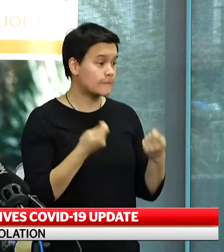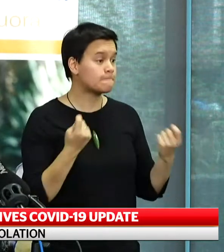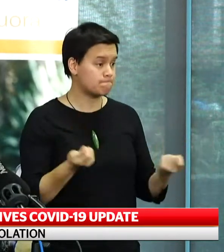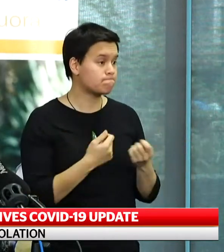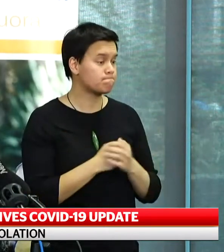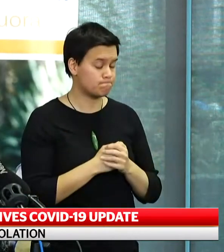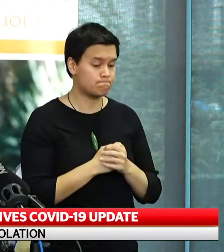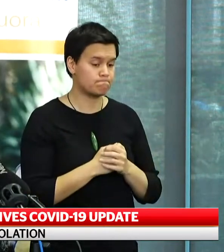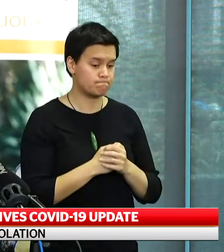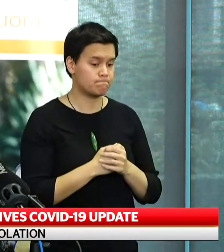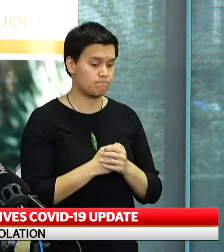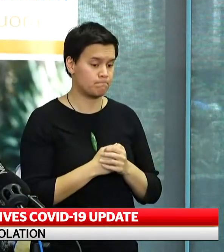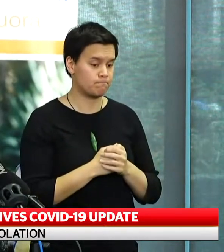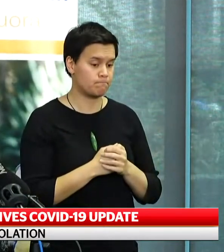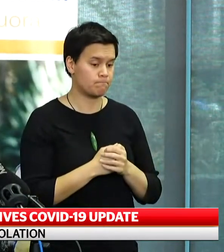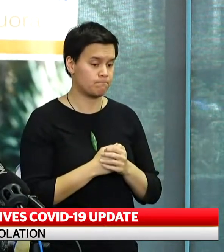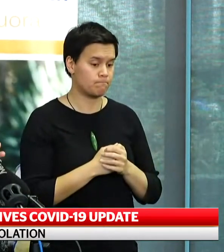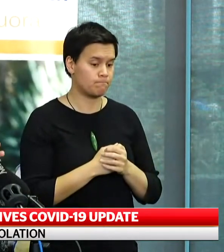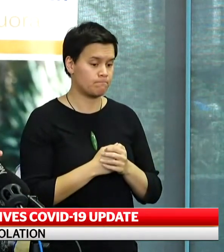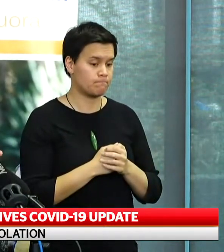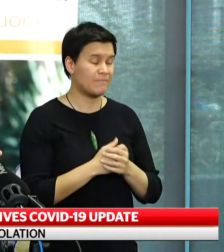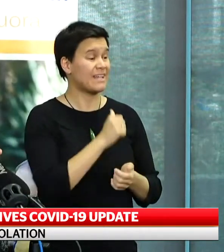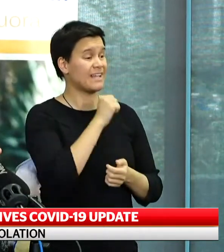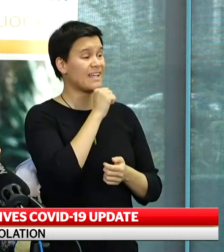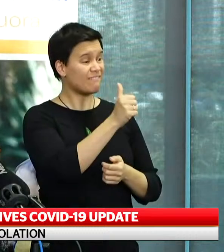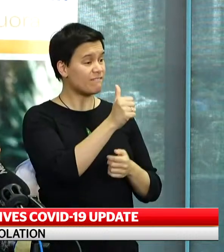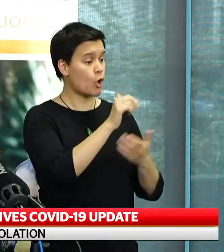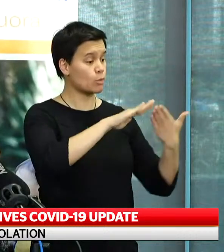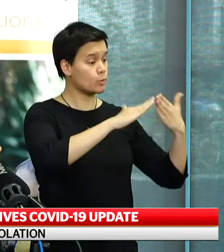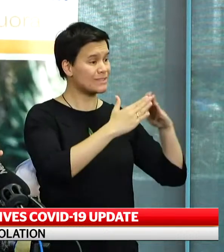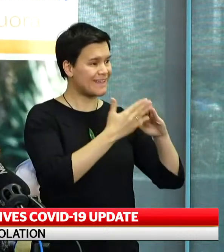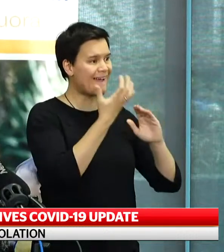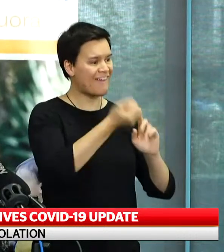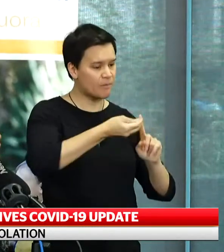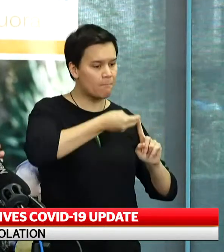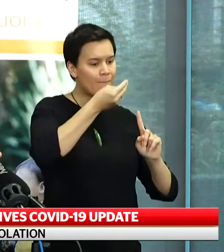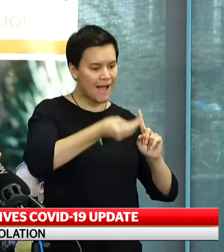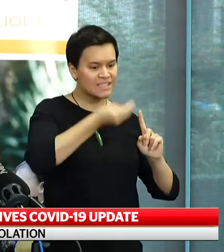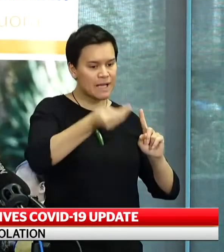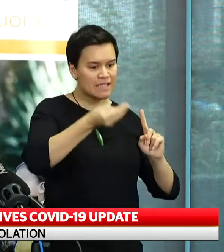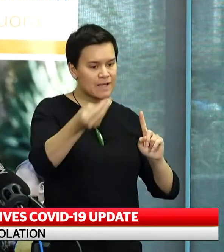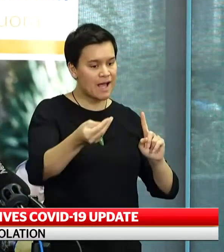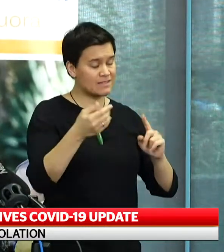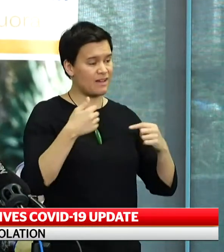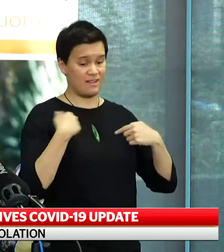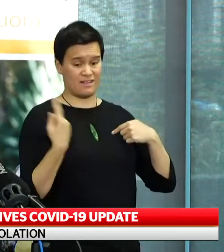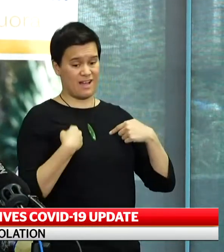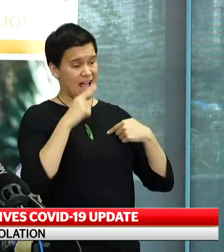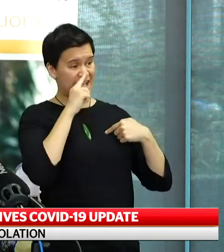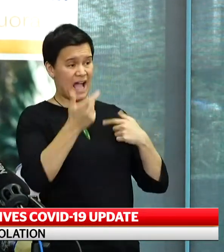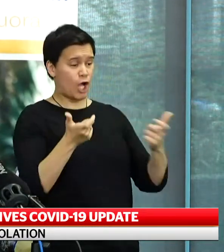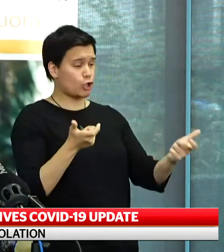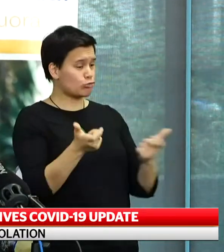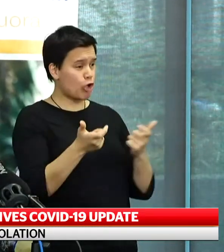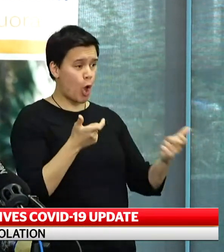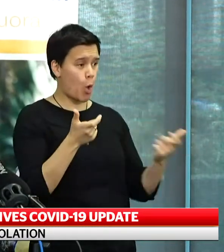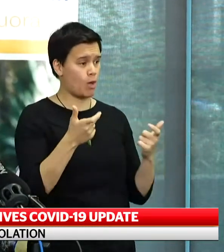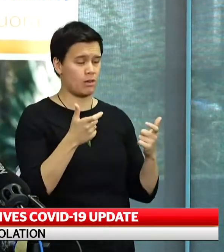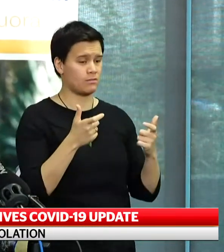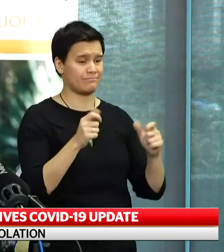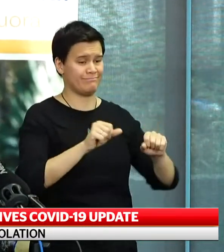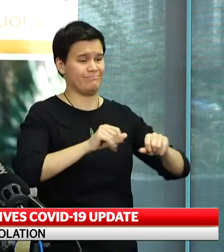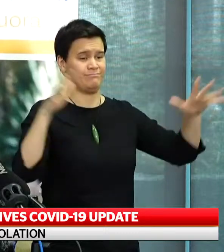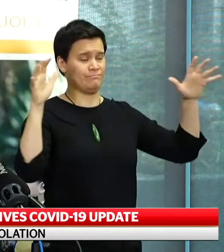movement when you do have chains of transmission in the community that you're not able to control through testing and contact